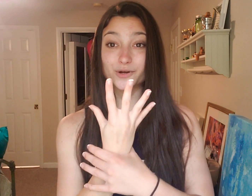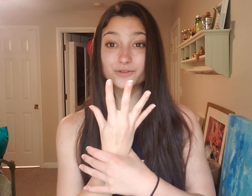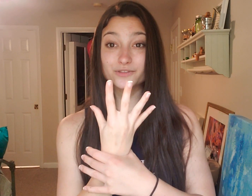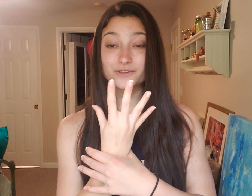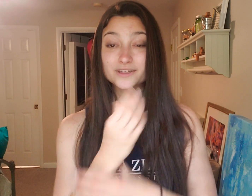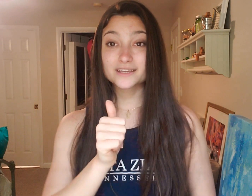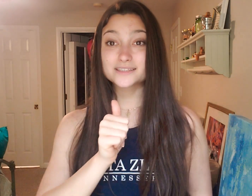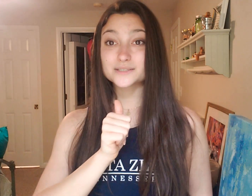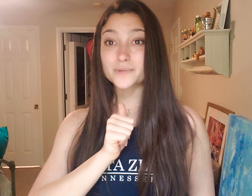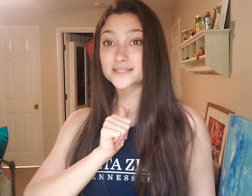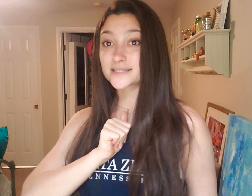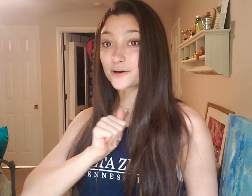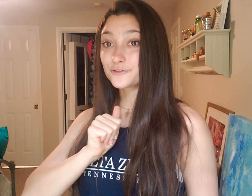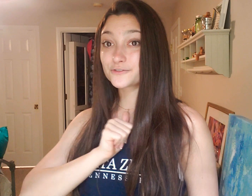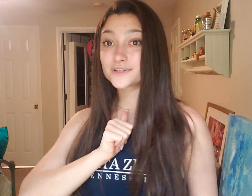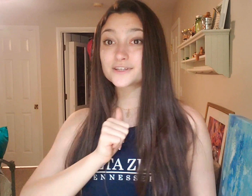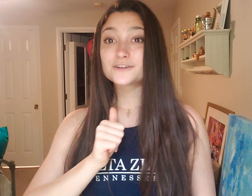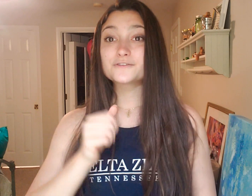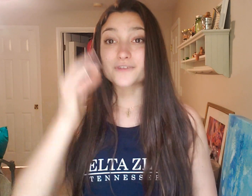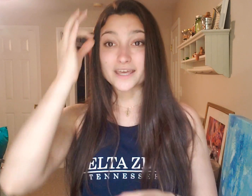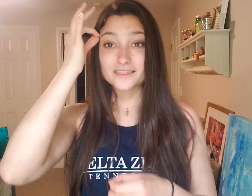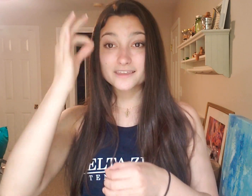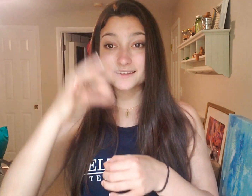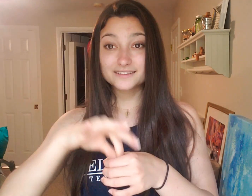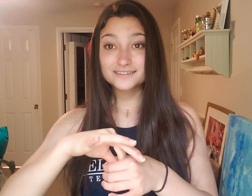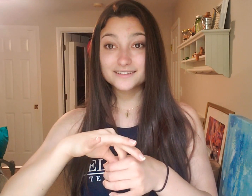growth. To myself, faith,